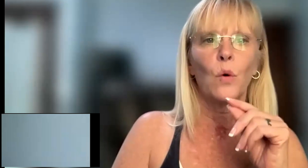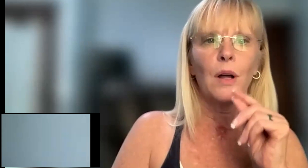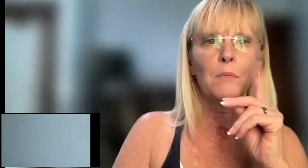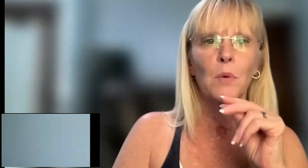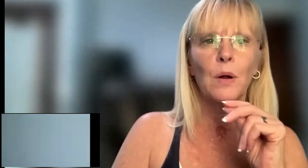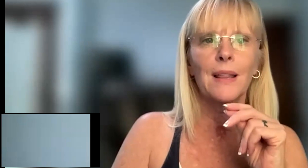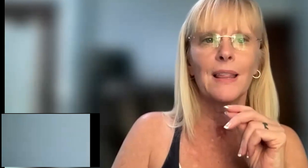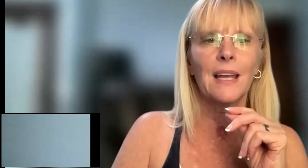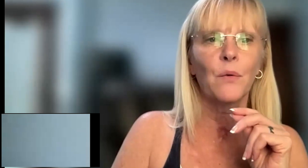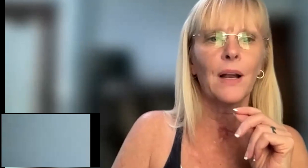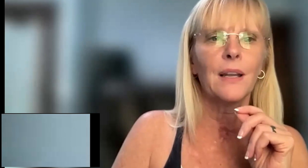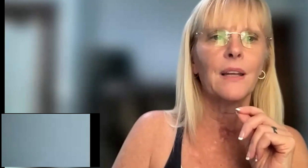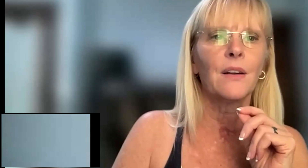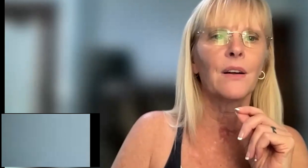one more thing right here.